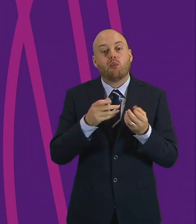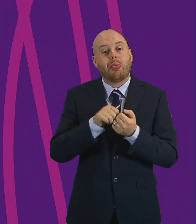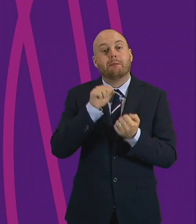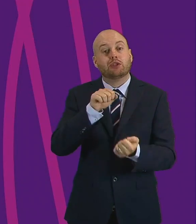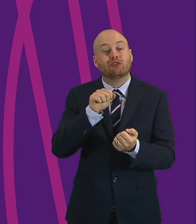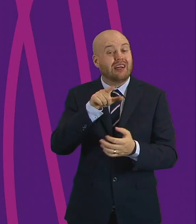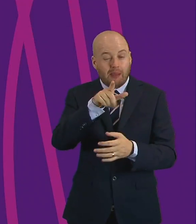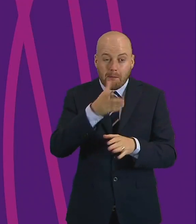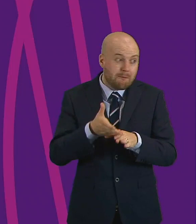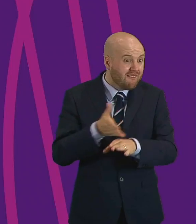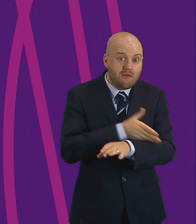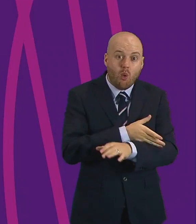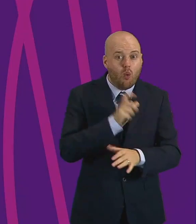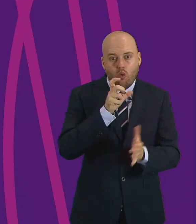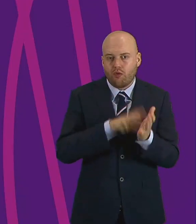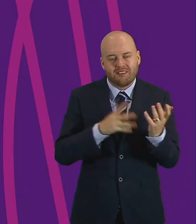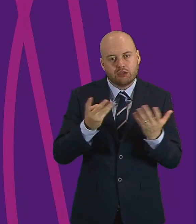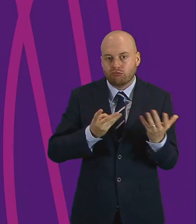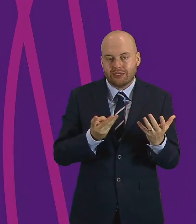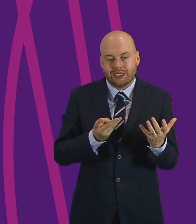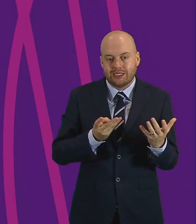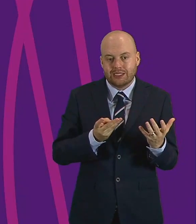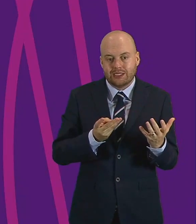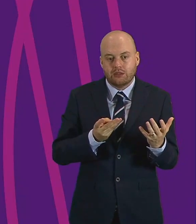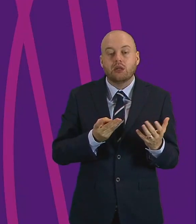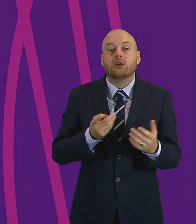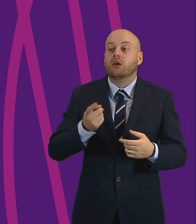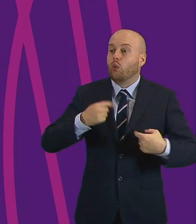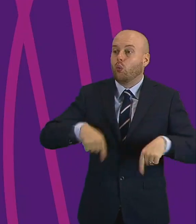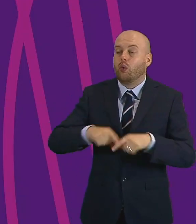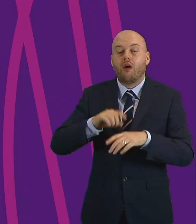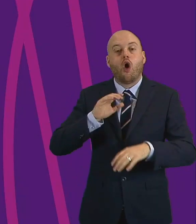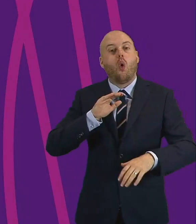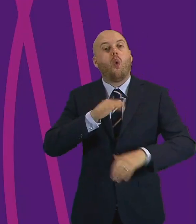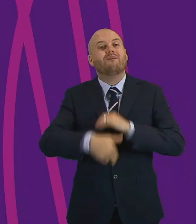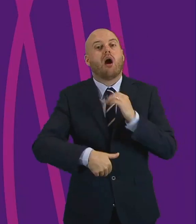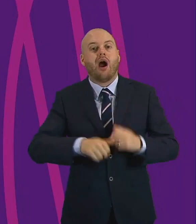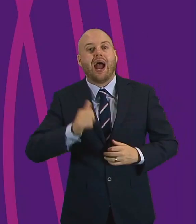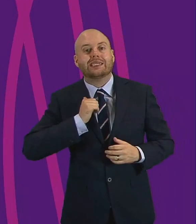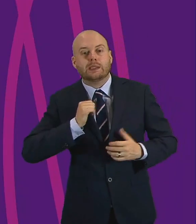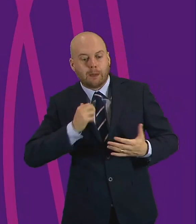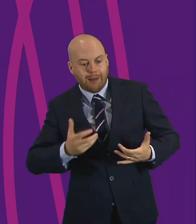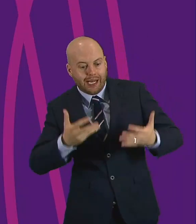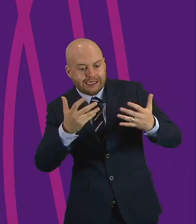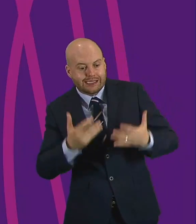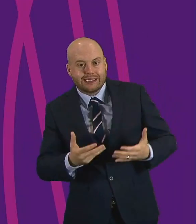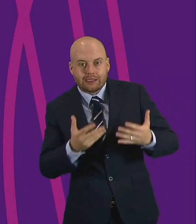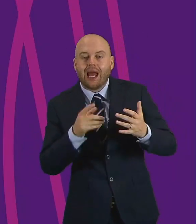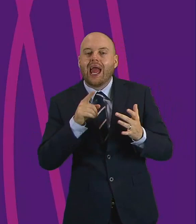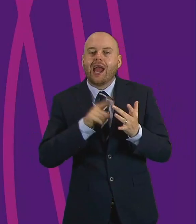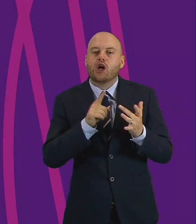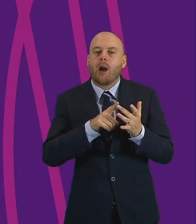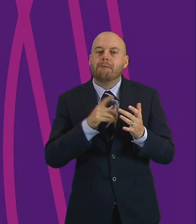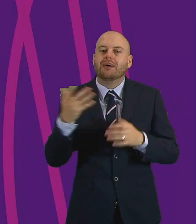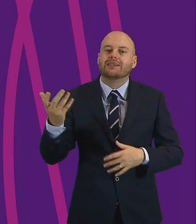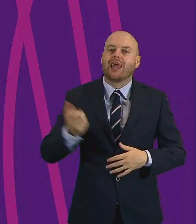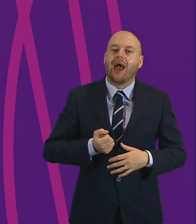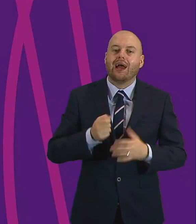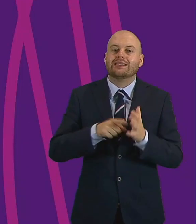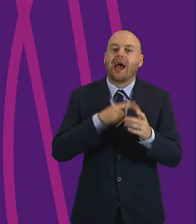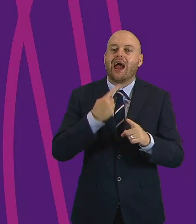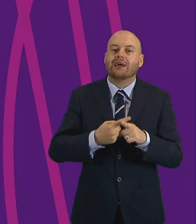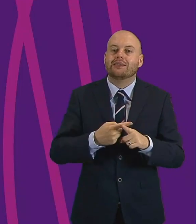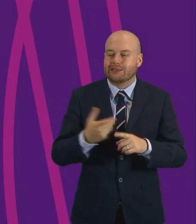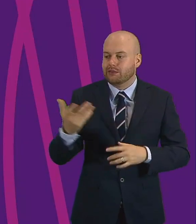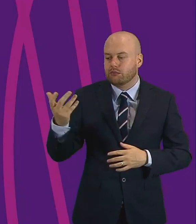Scottish Government and Fiscal Commission have overestimated our income tax take over the last 3 financial years, so that